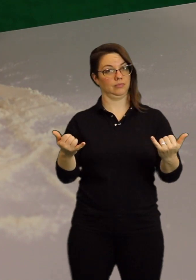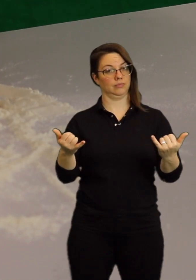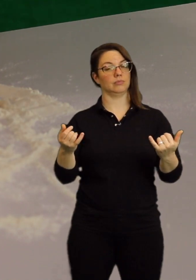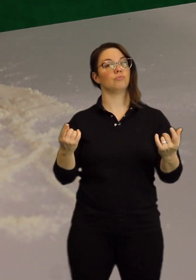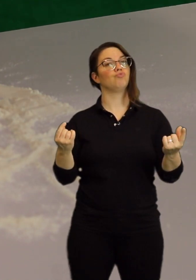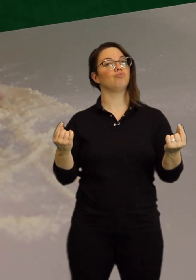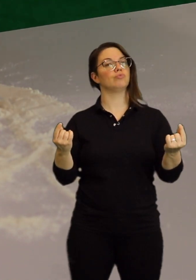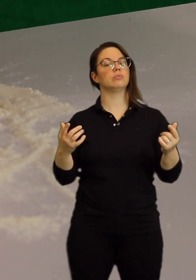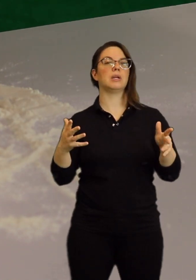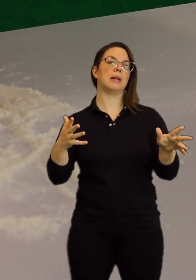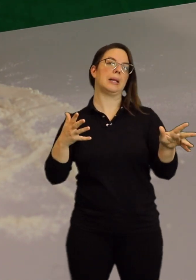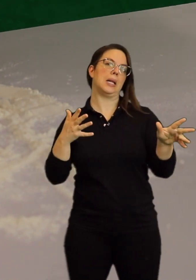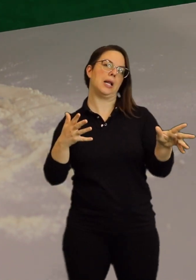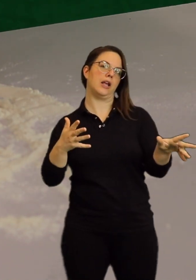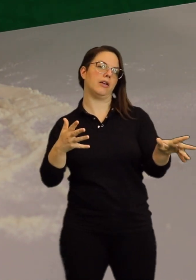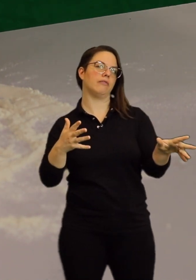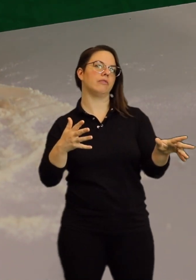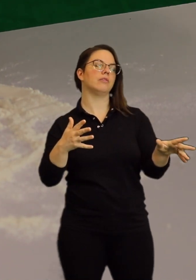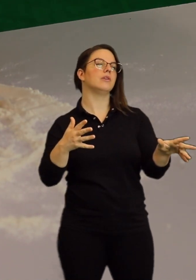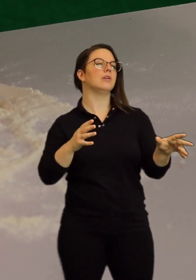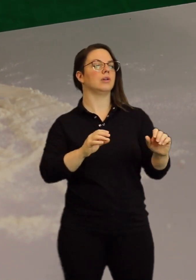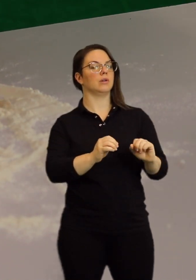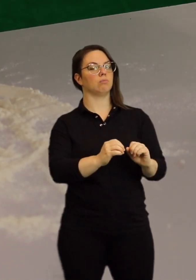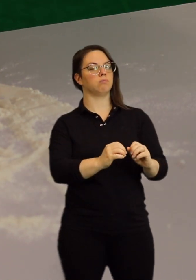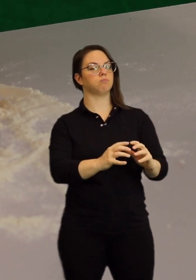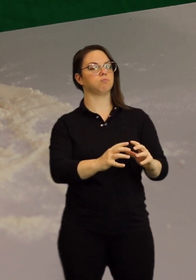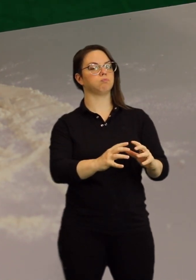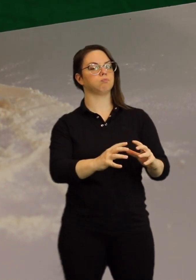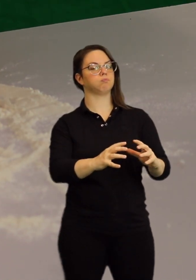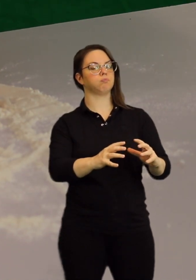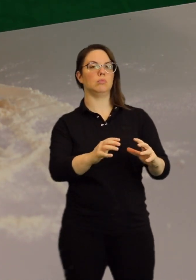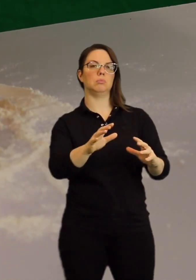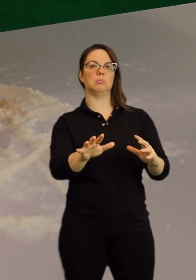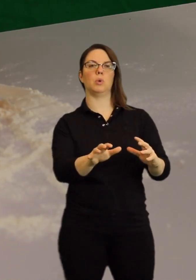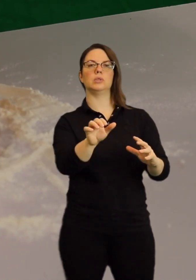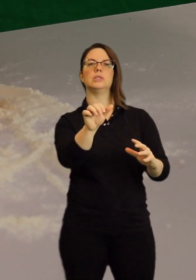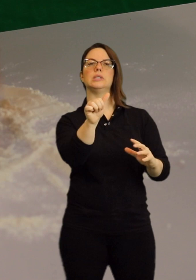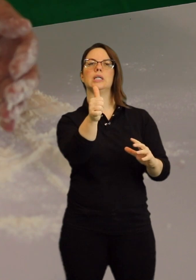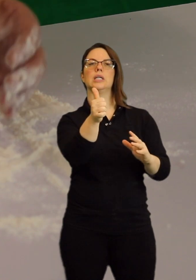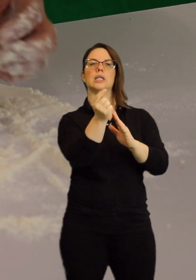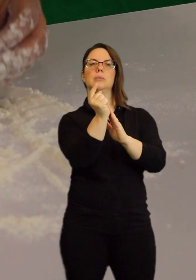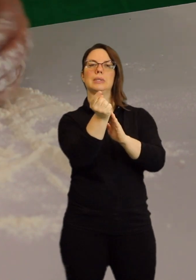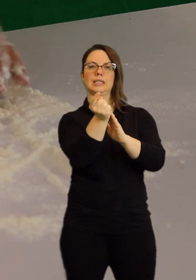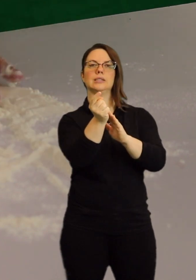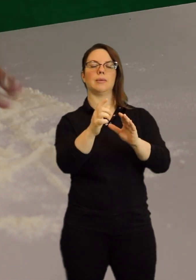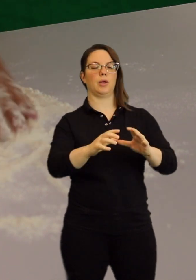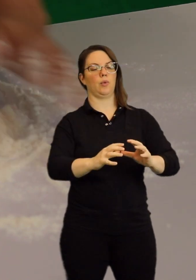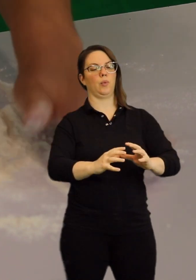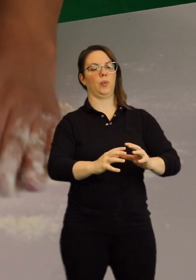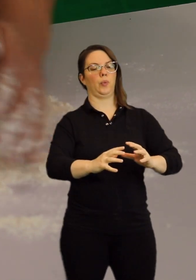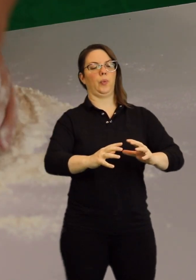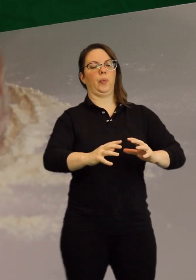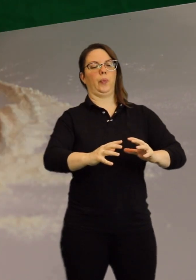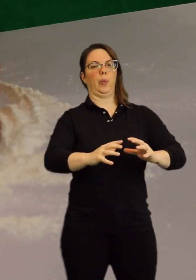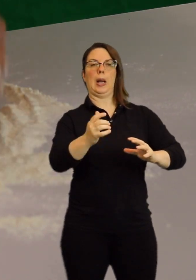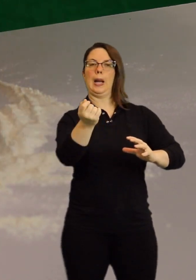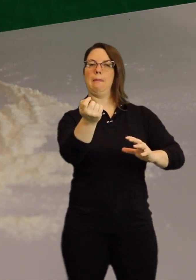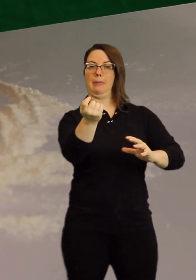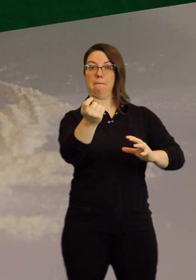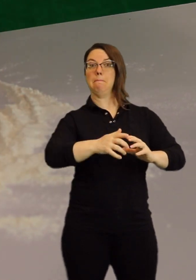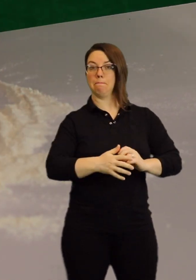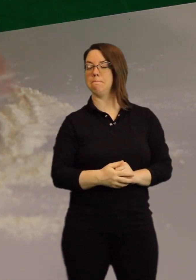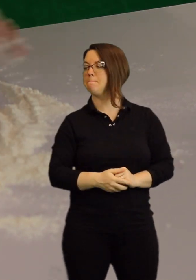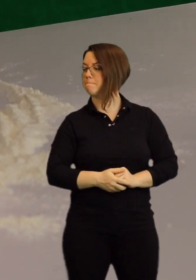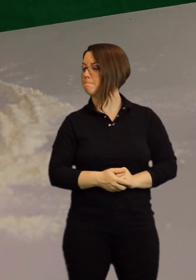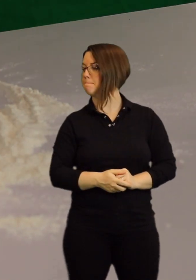sit for about 10 minutes, and that'll help it rise a bit. So we're just going to leave it on the table